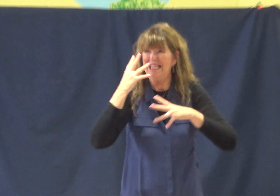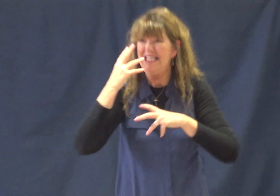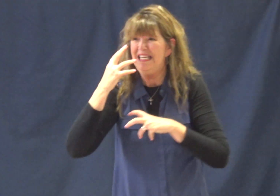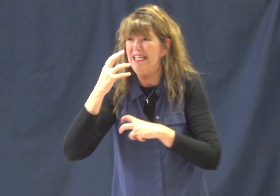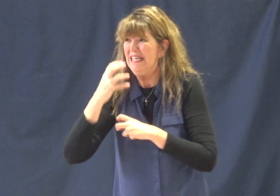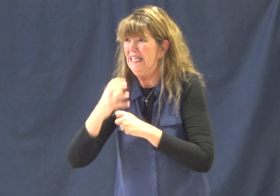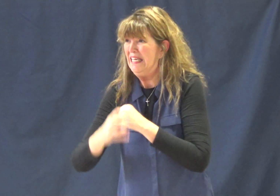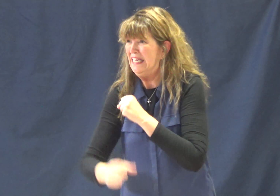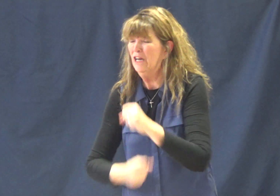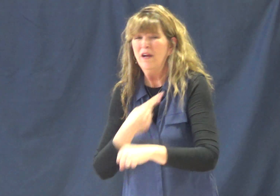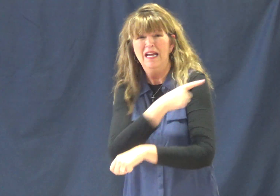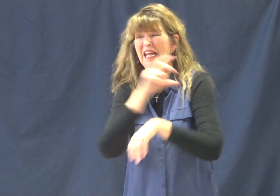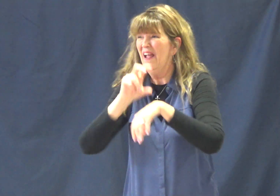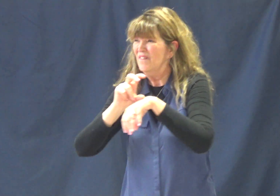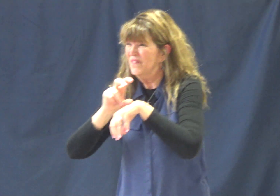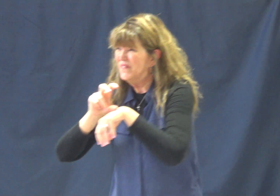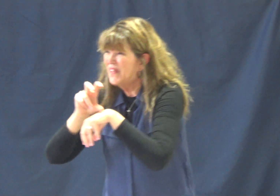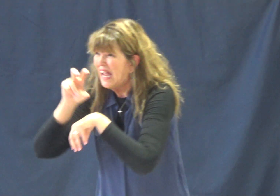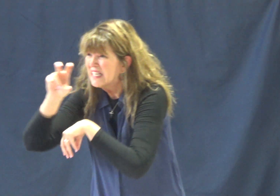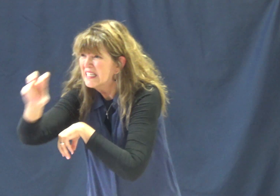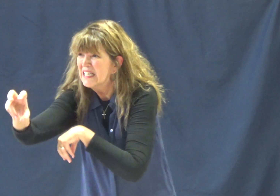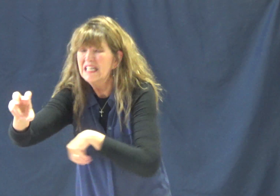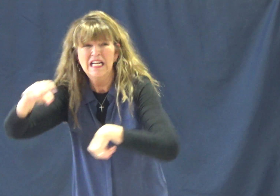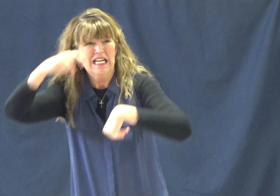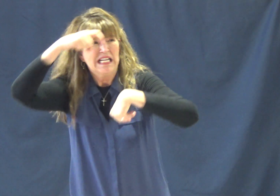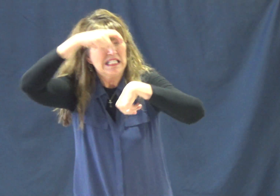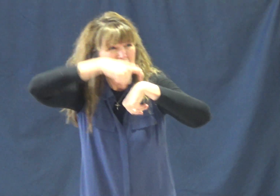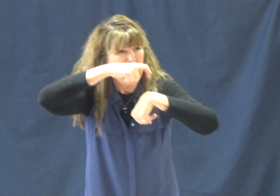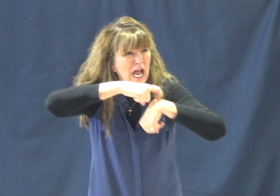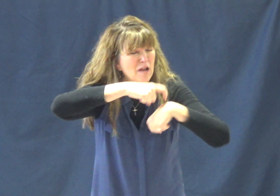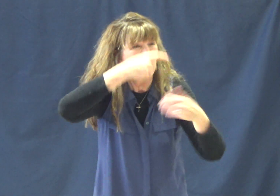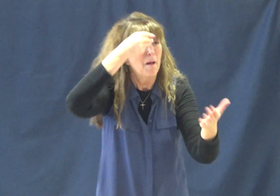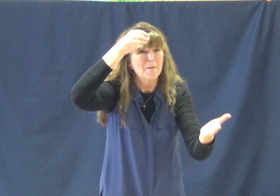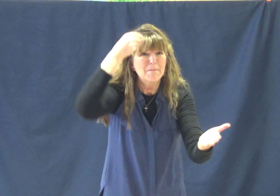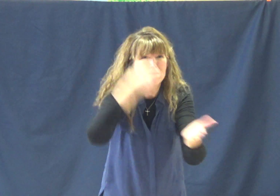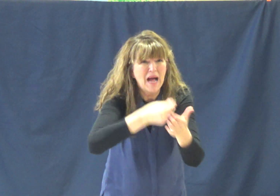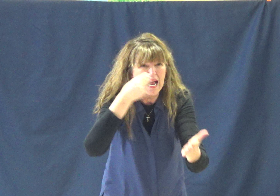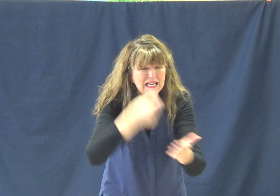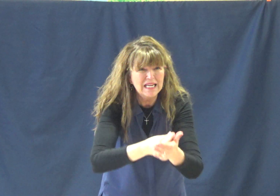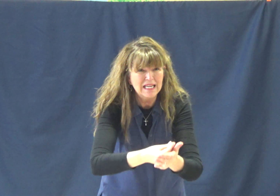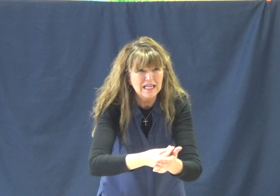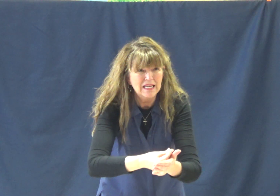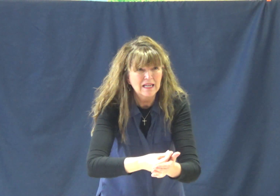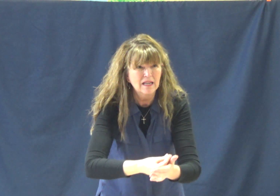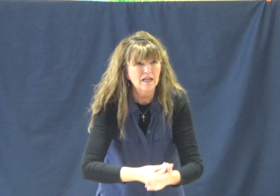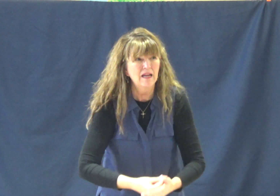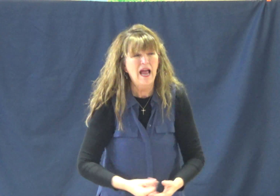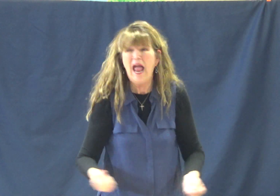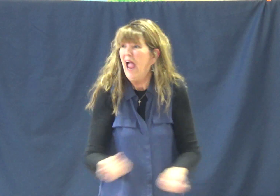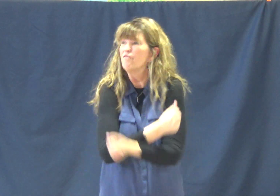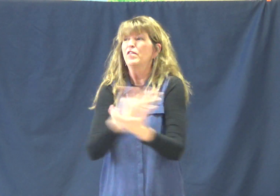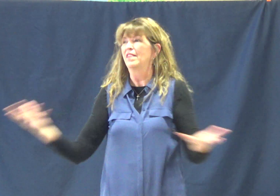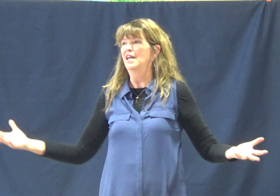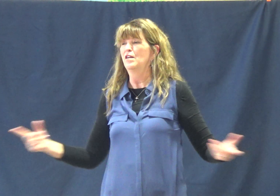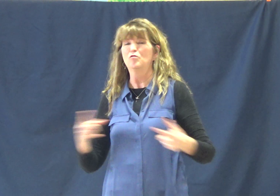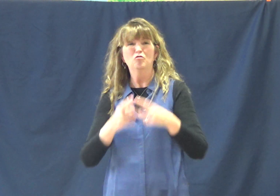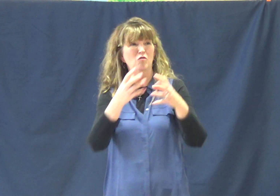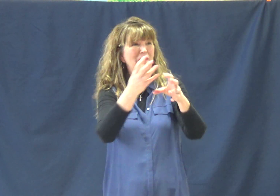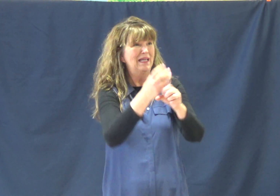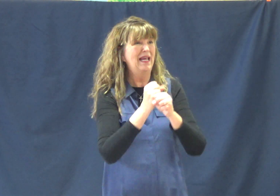Gamaliel for many years. He invested his time, his money, everything